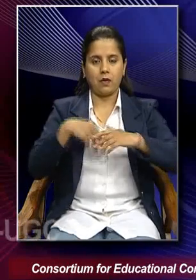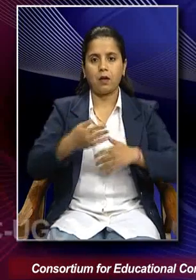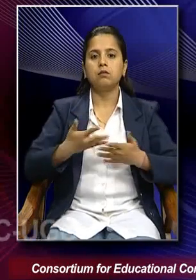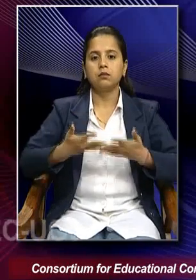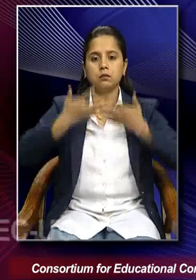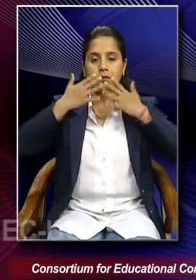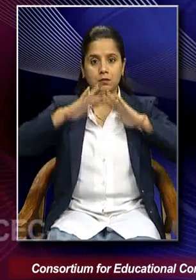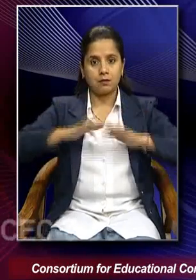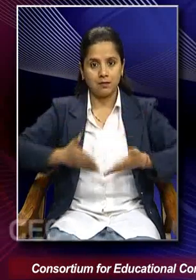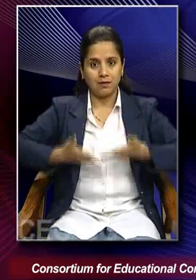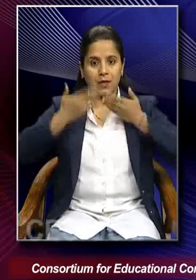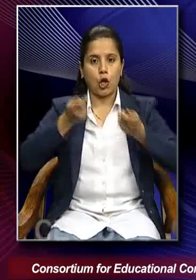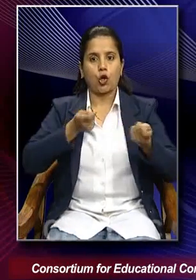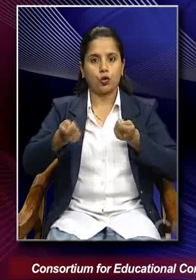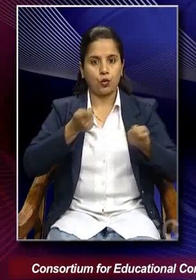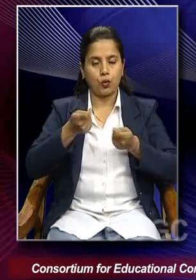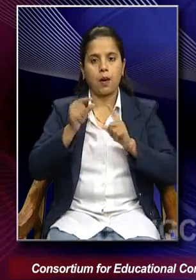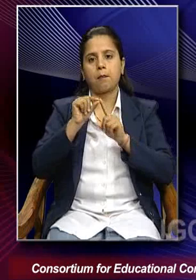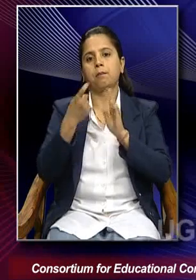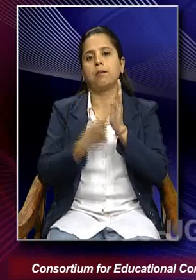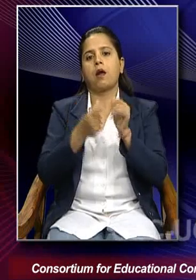control, which is pranayam,